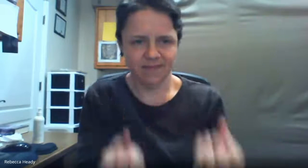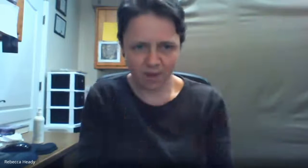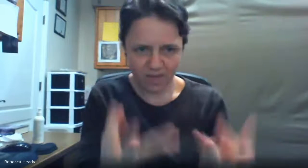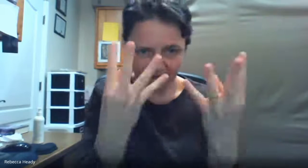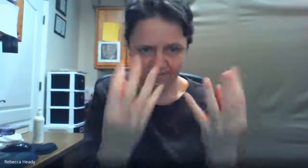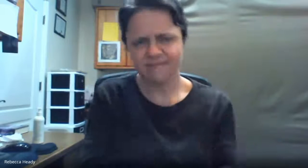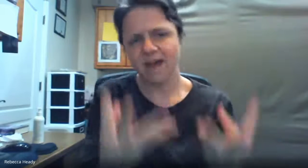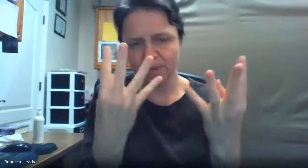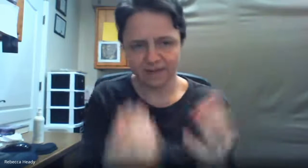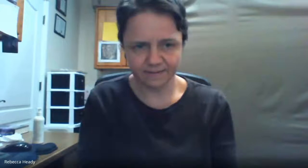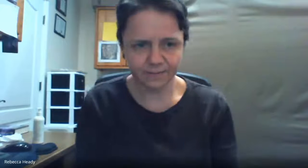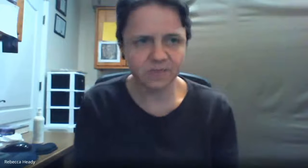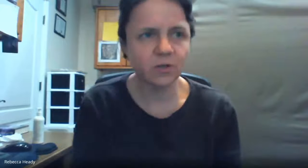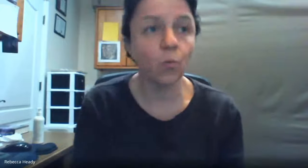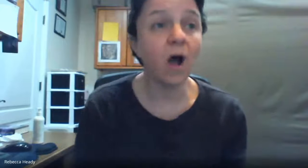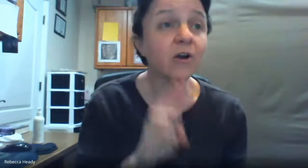How many? How many? So water,